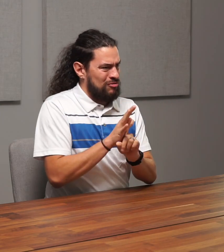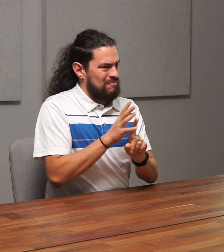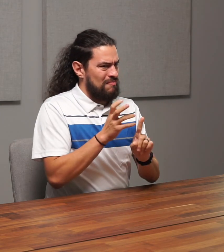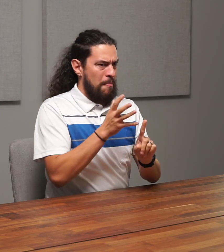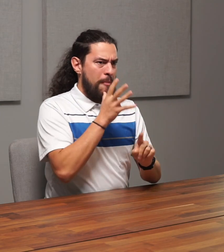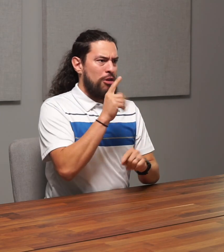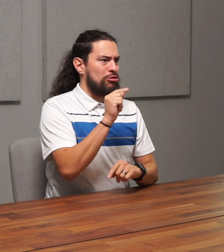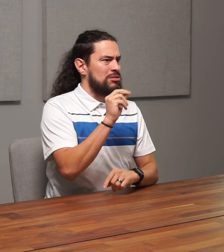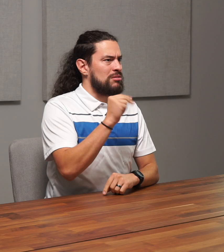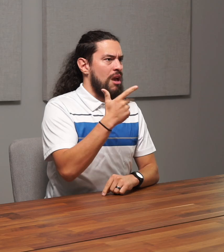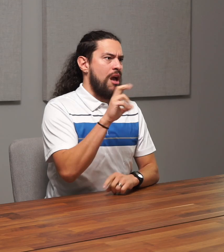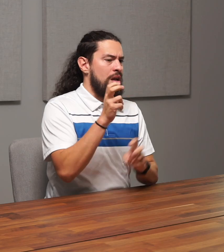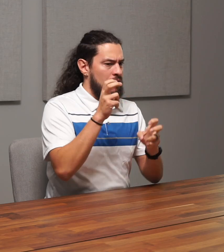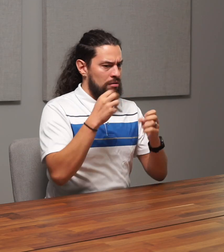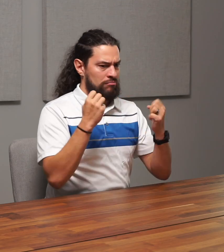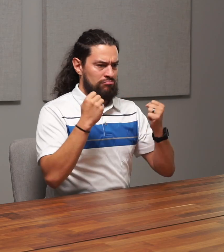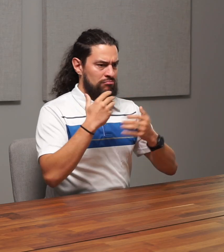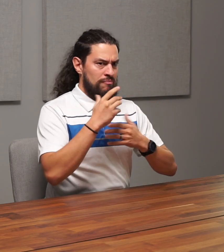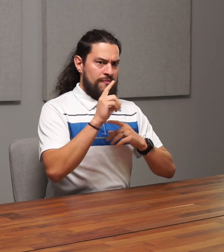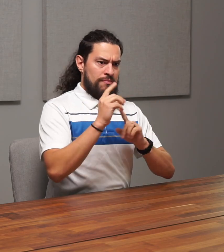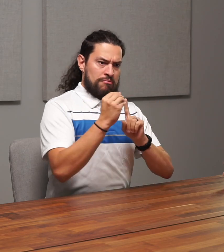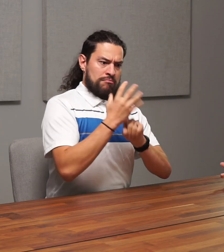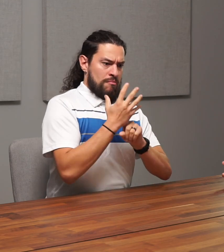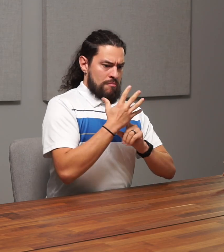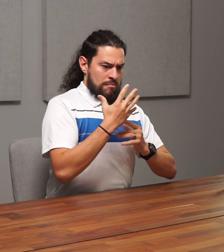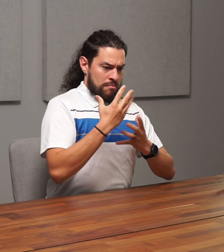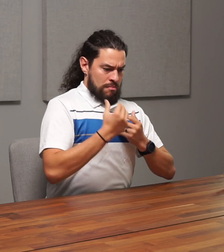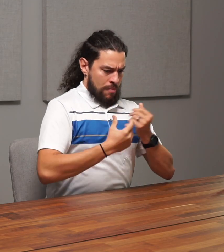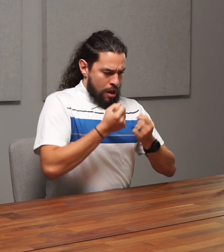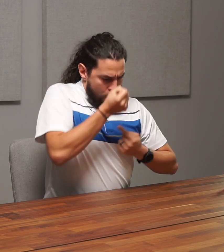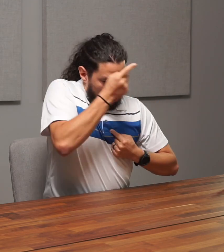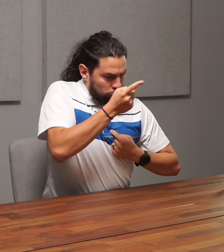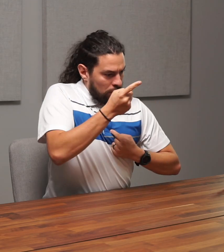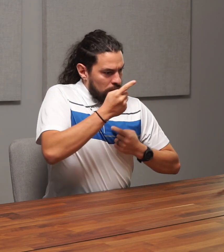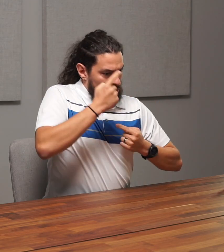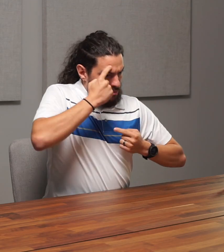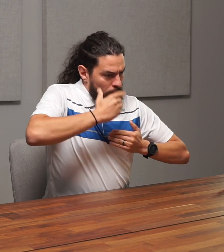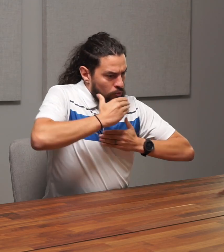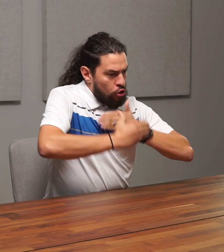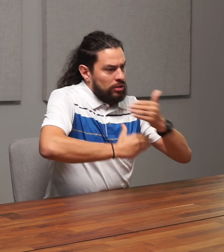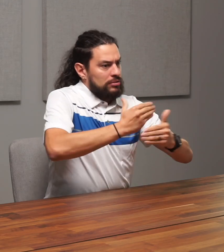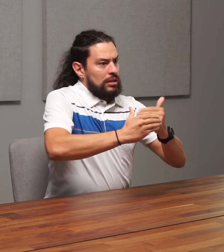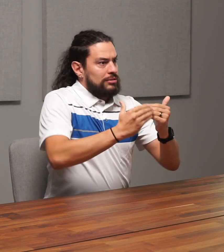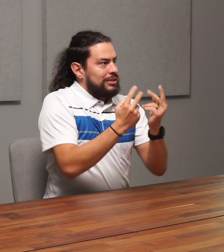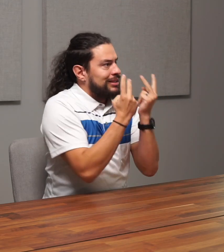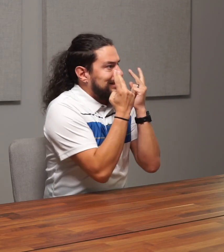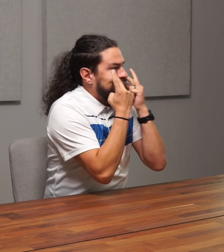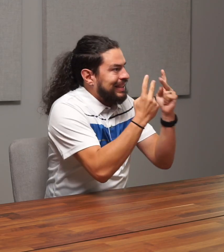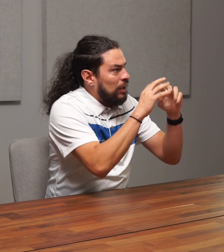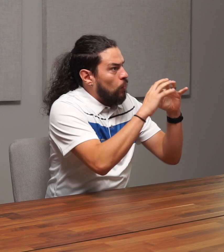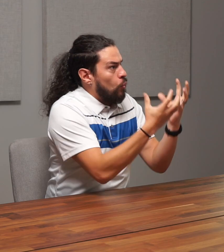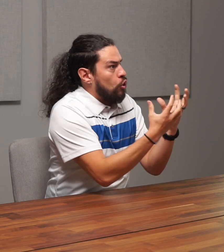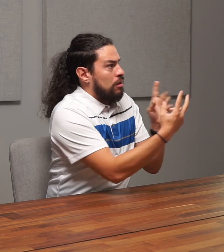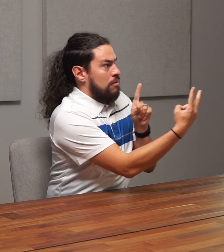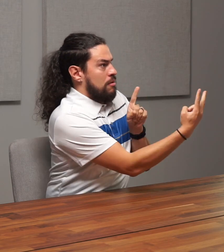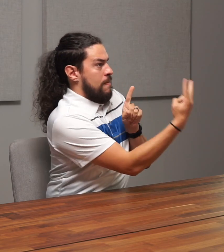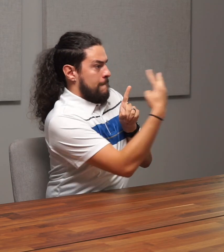sign language is deaf people's native language it's their mother tongue they understand it with their heart it's visual